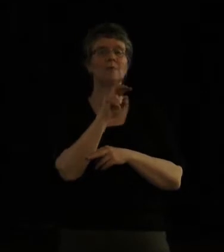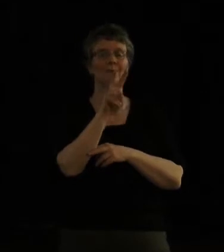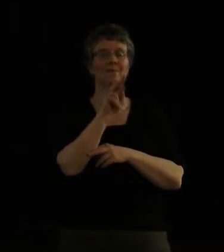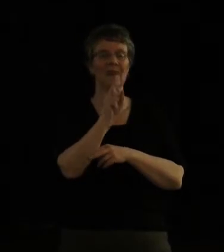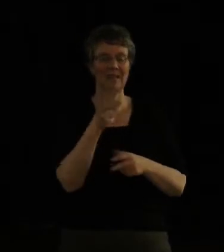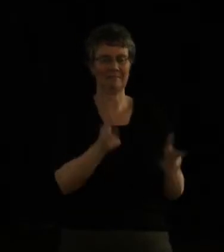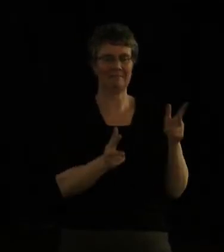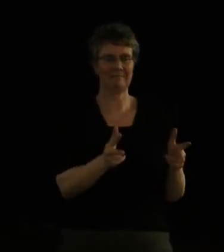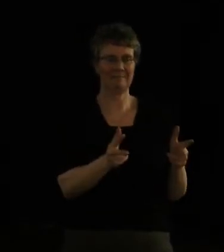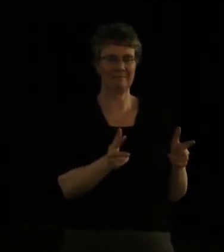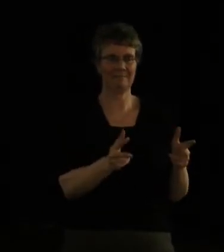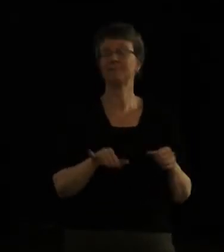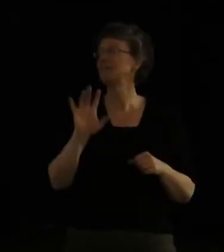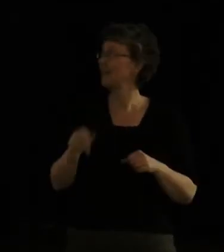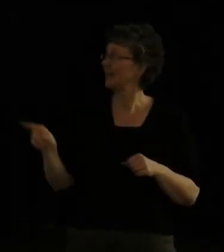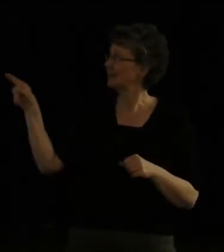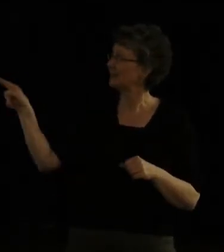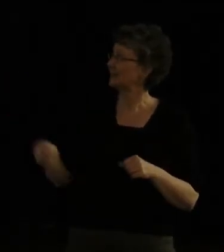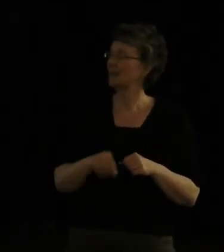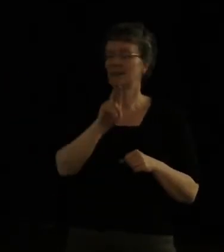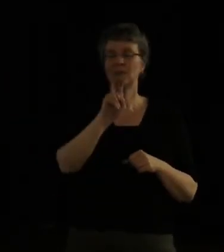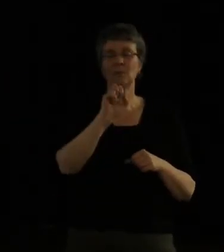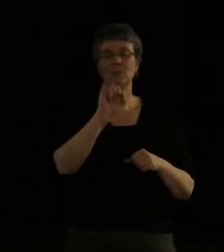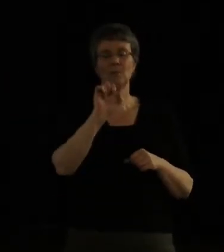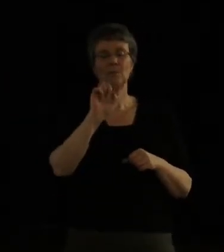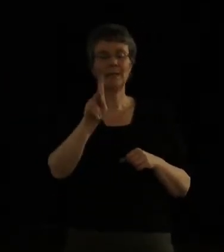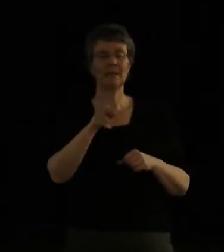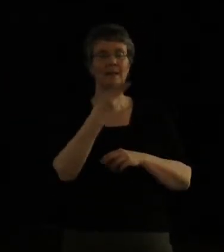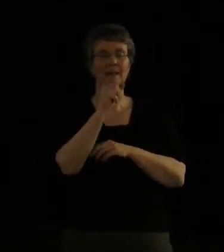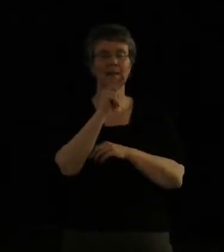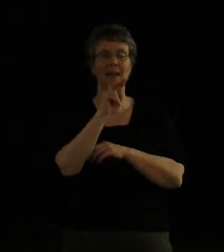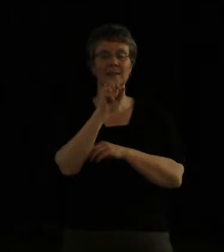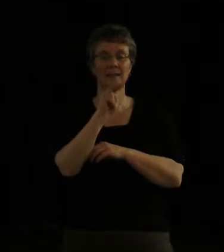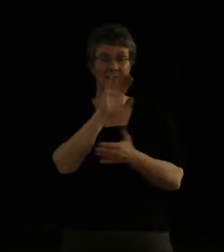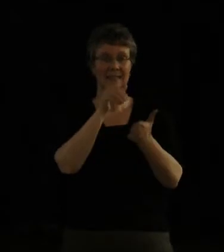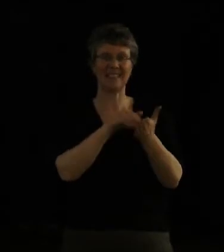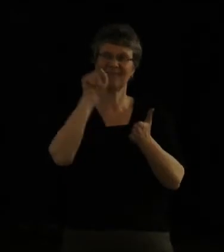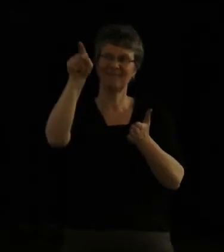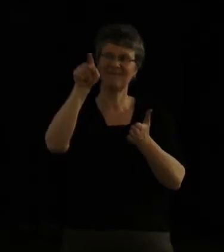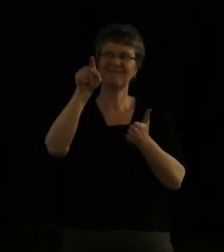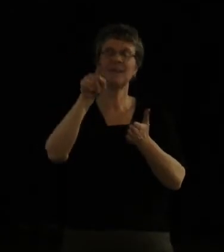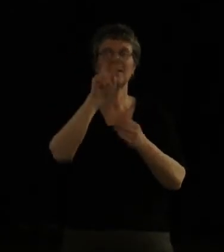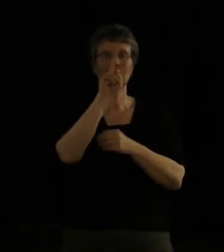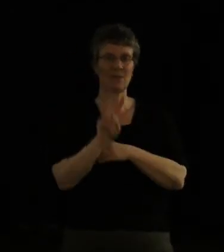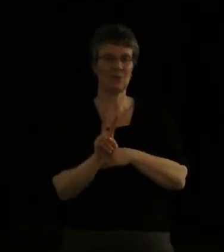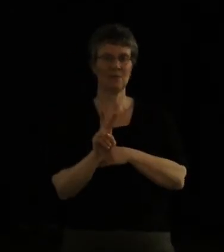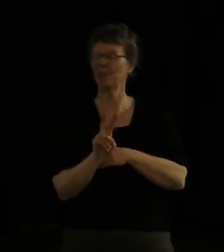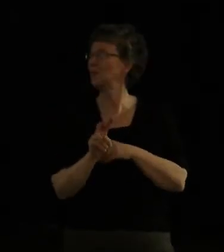interior view of the Rick Hansen Center in Vancouver. And you can get to from the main floor to the third floor